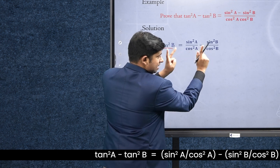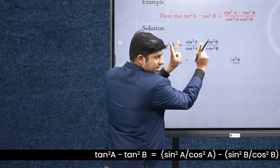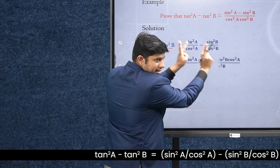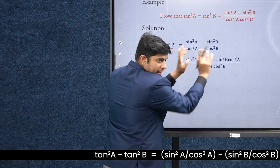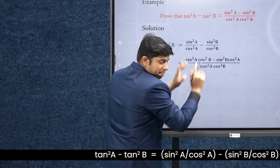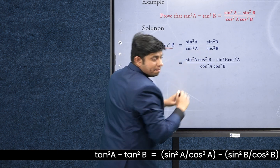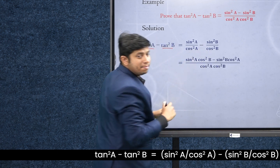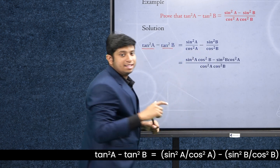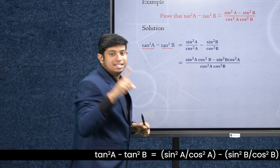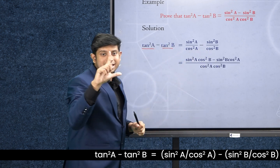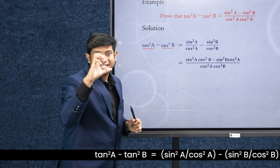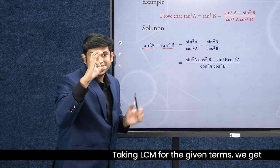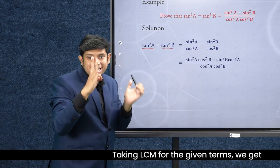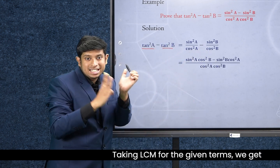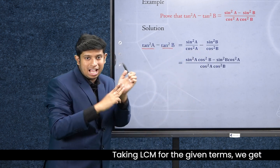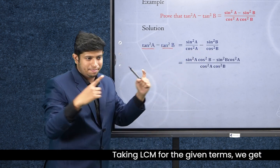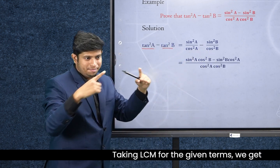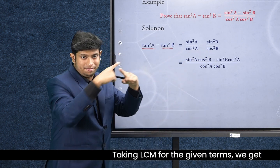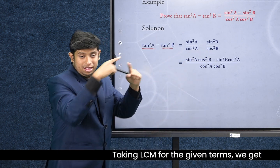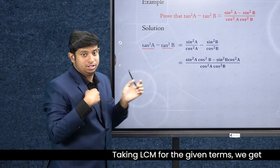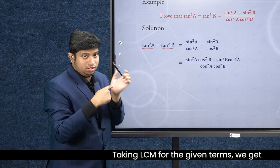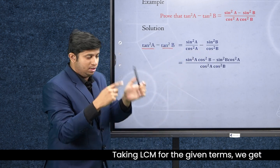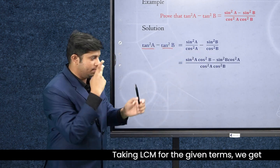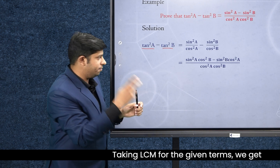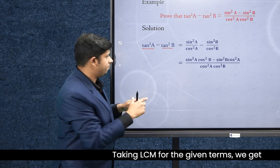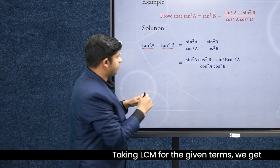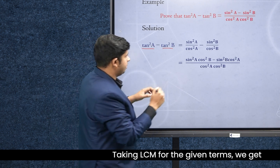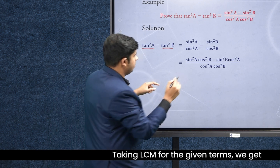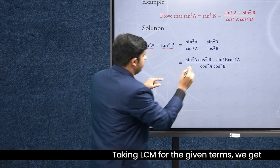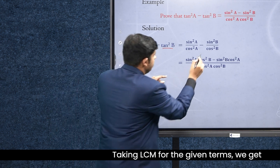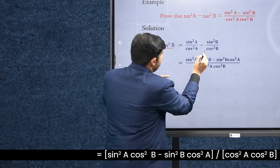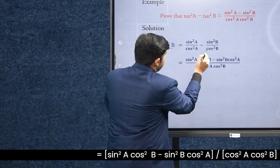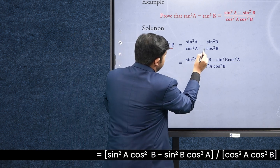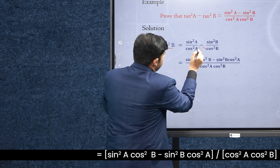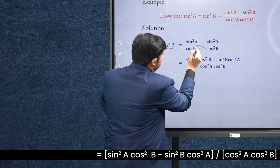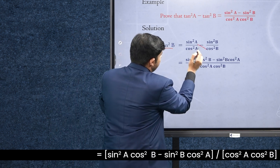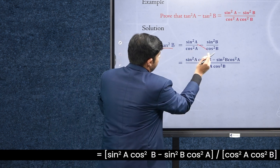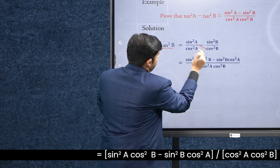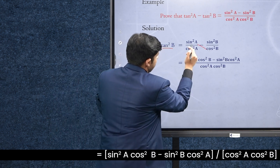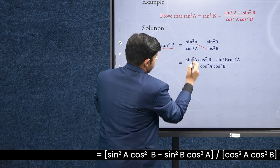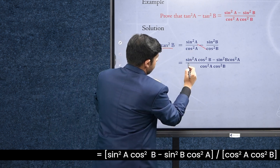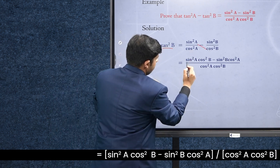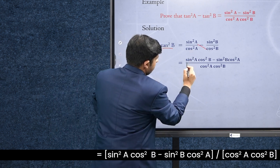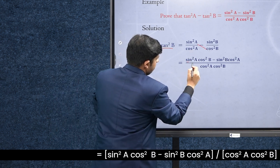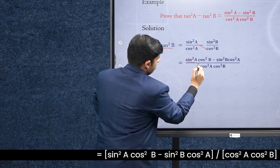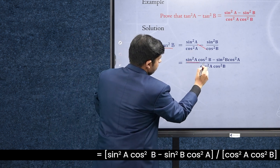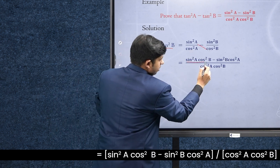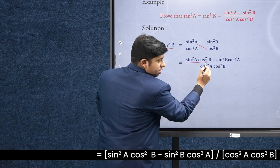B. Taking LCM for the given terms, we get sin square A into cos square B minus sin